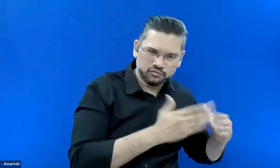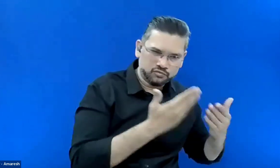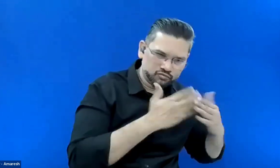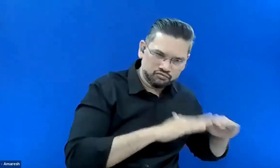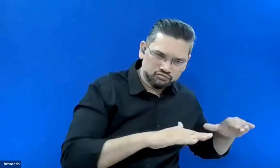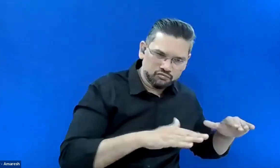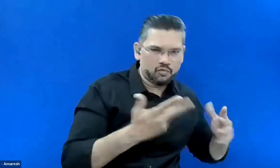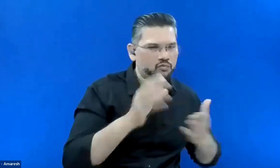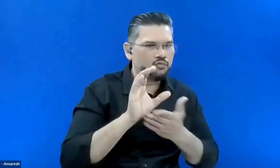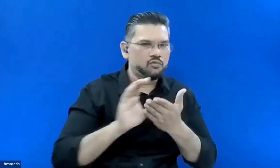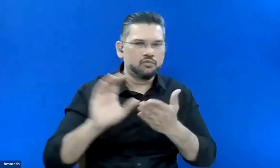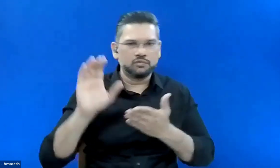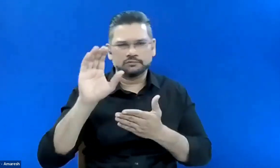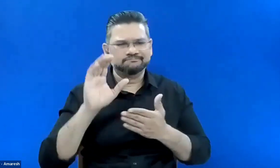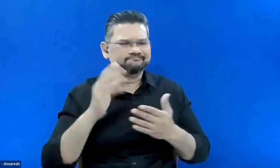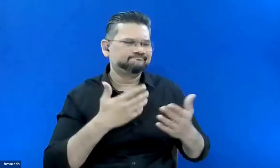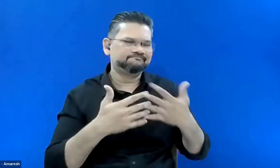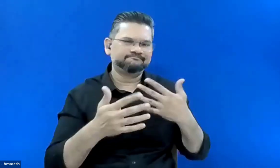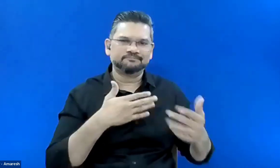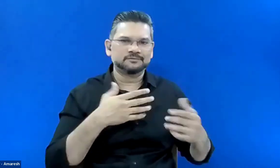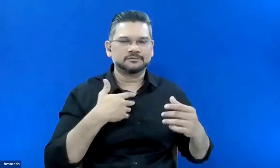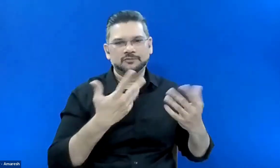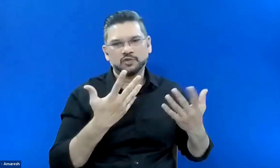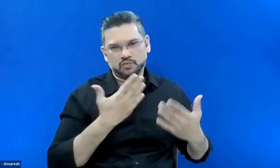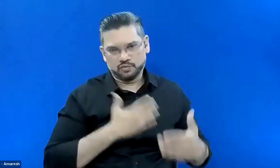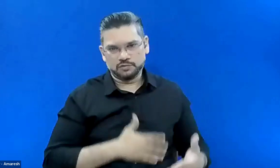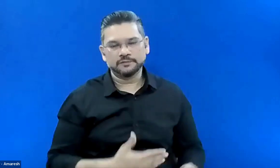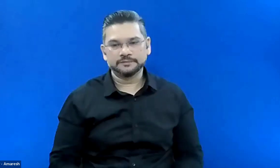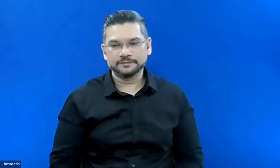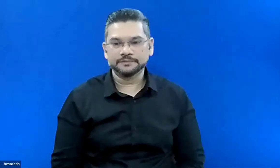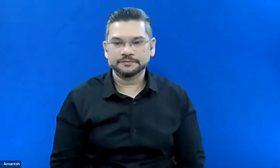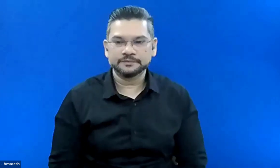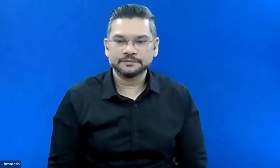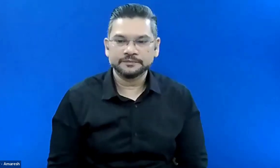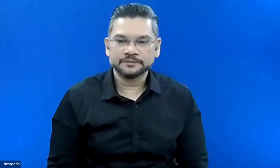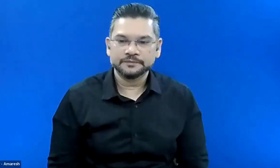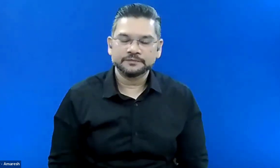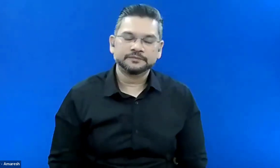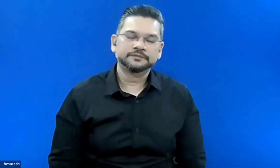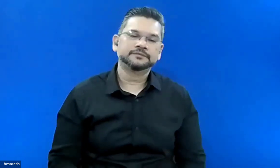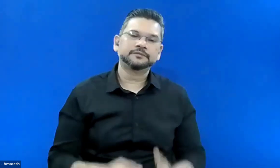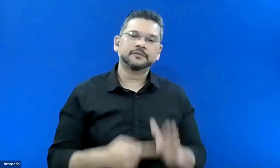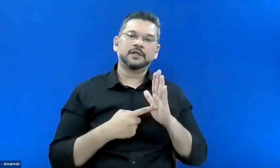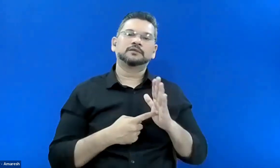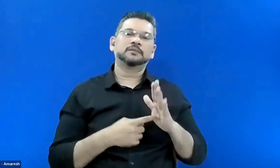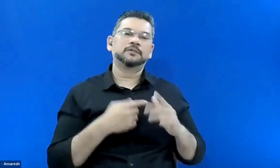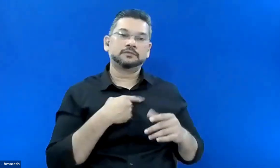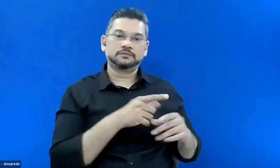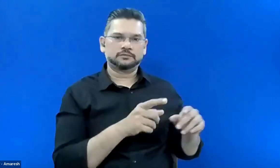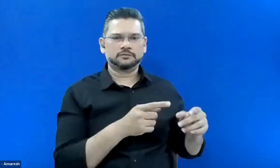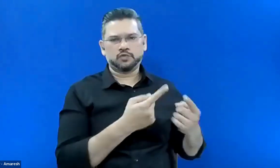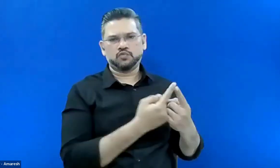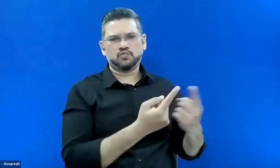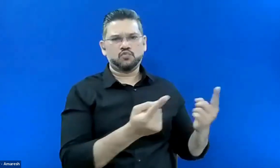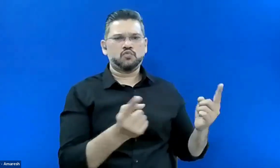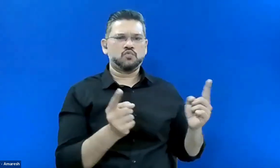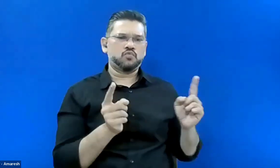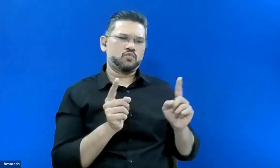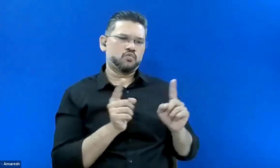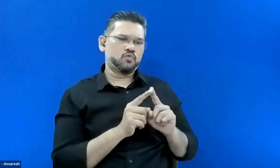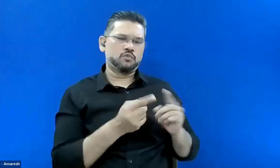college. Just as an example, they provide a room for students who need to take a rest,